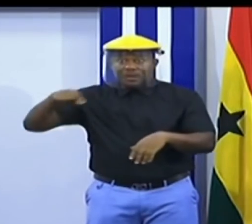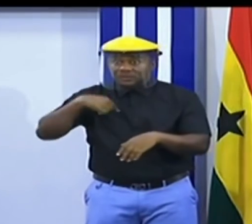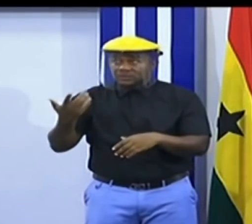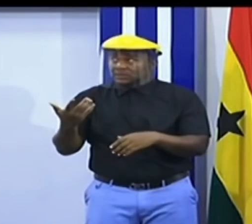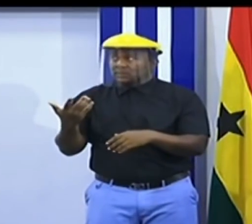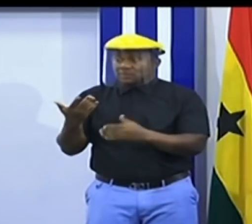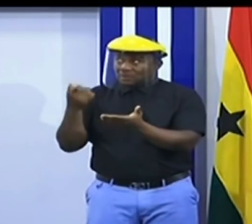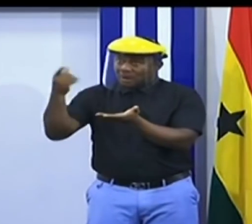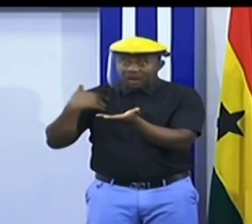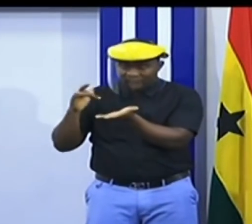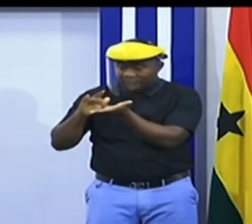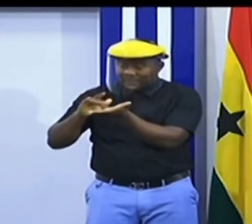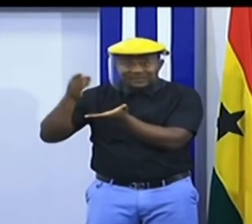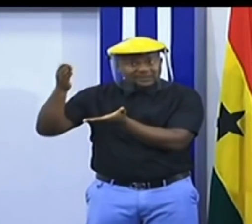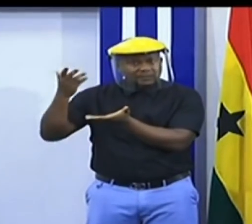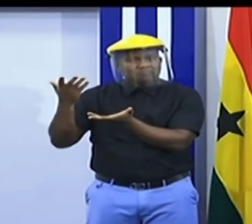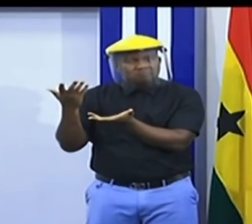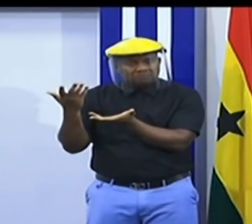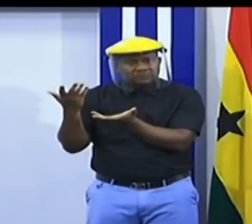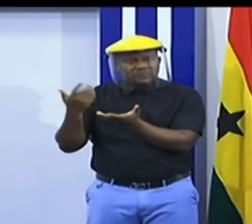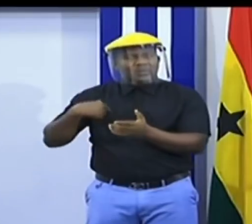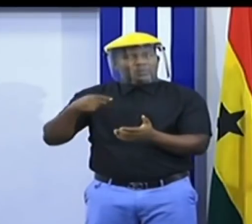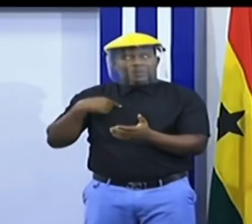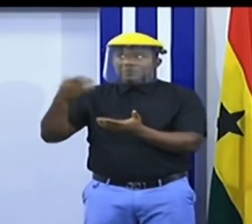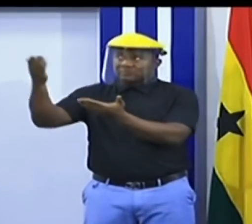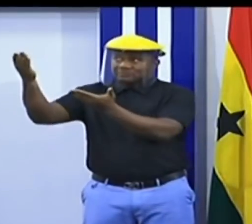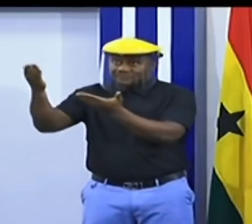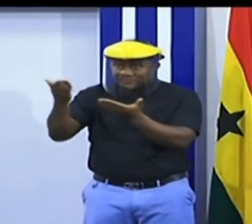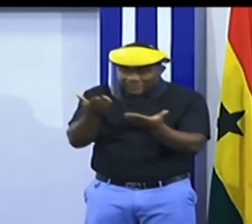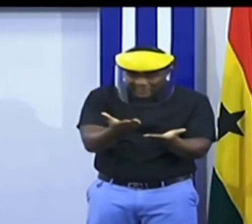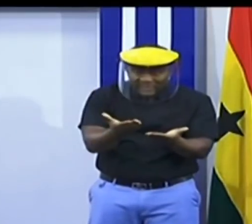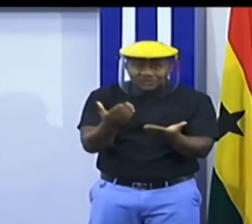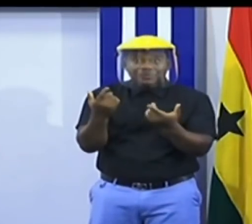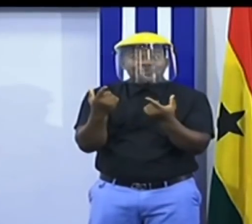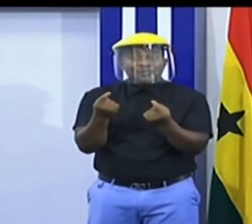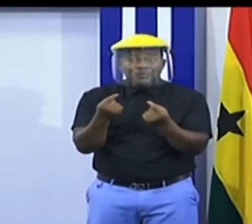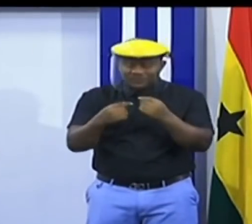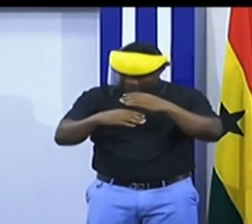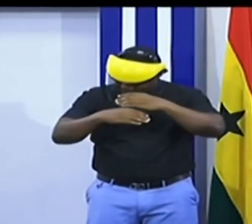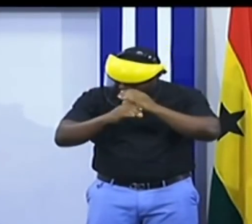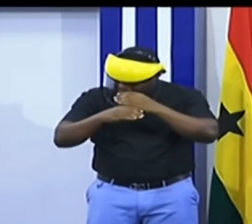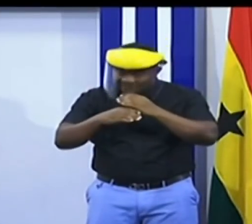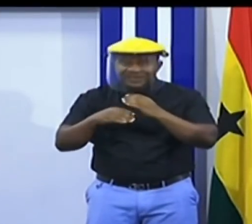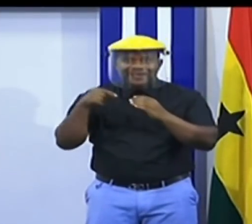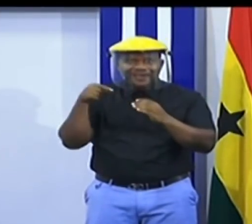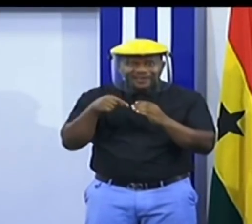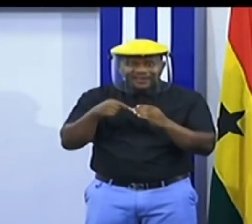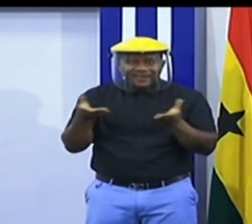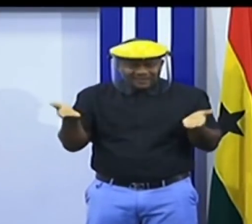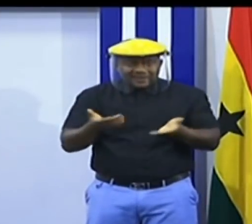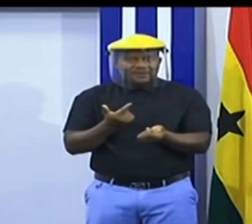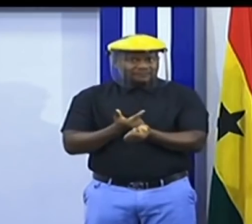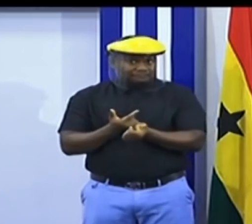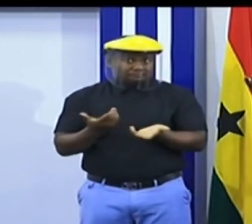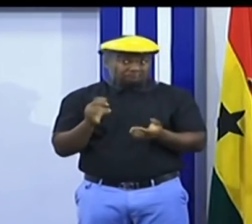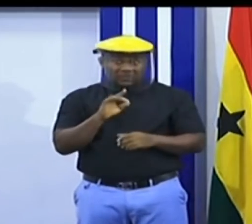that they have something that they believe can cure. What we will do is that we will test it when it is made available to us. We have said that